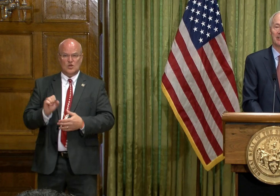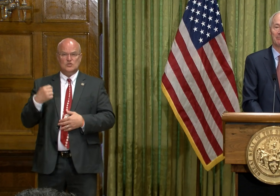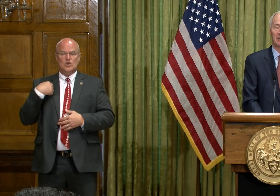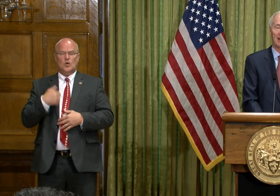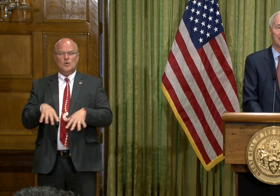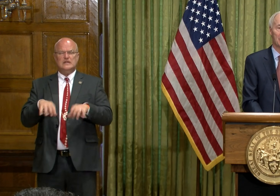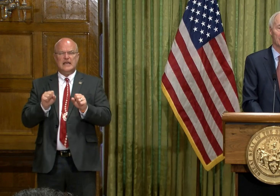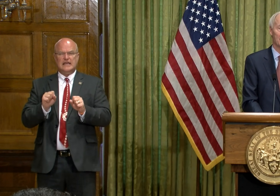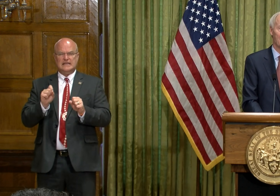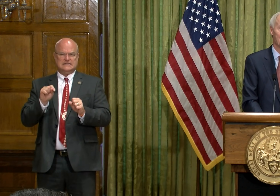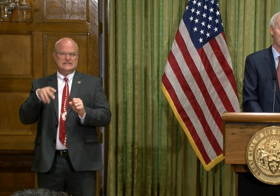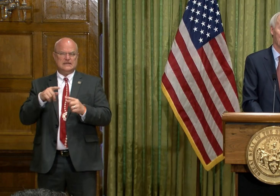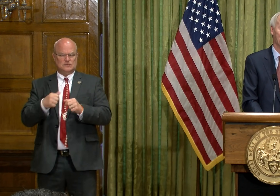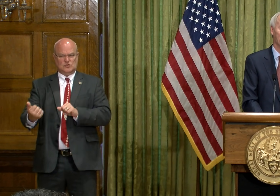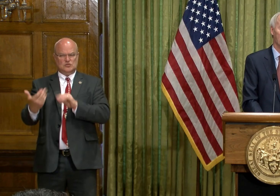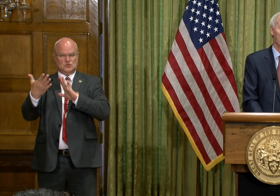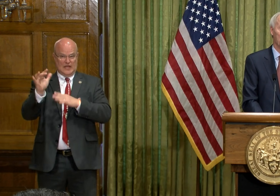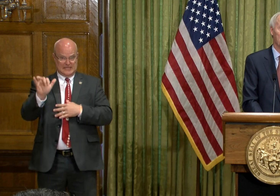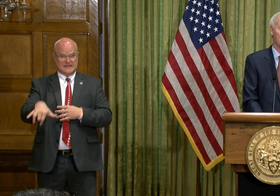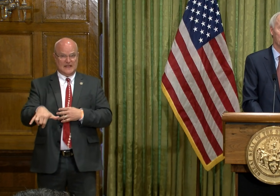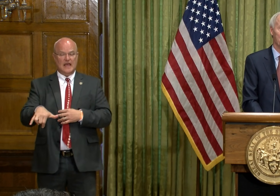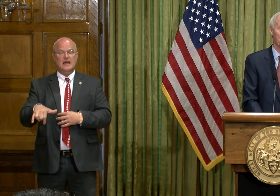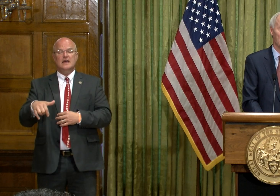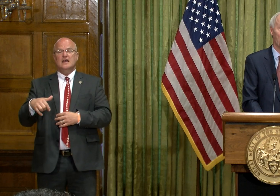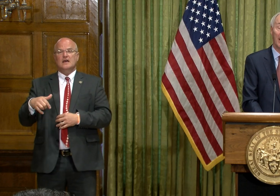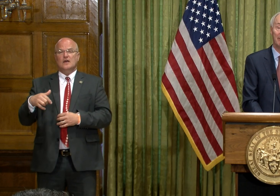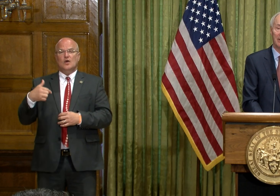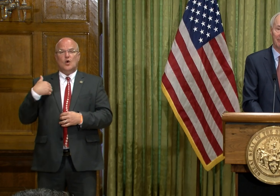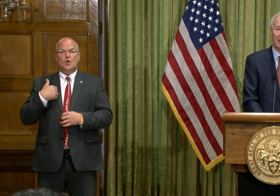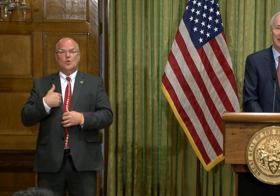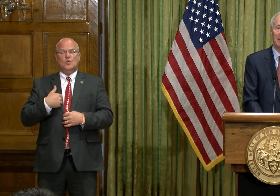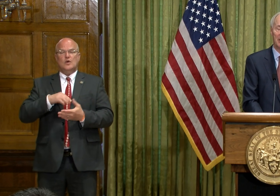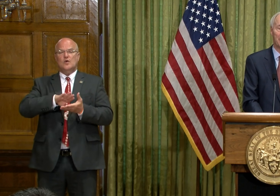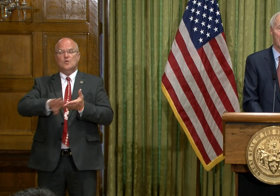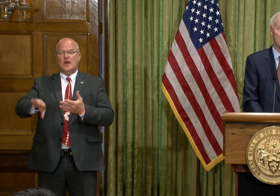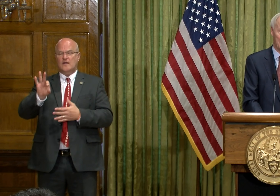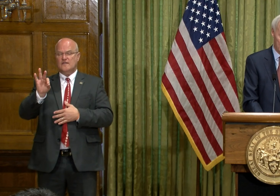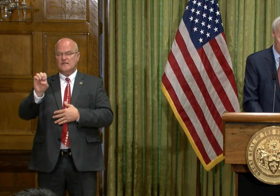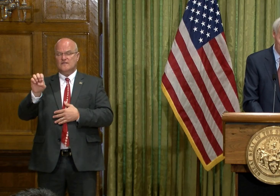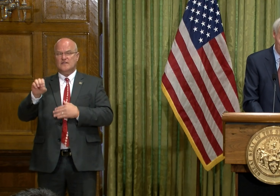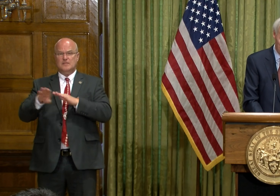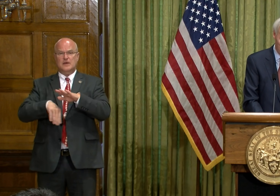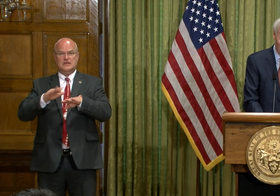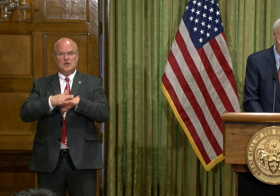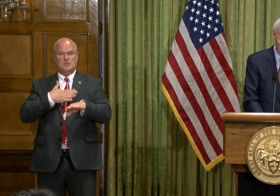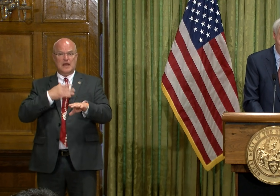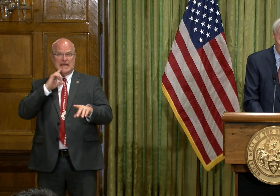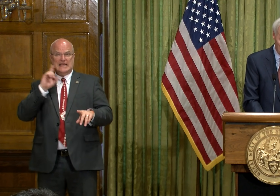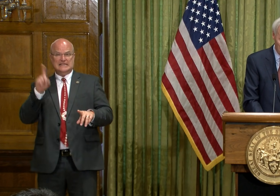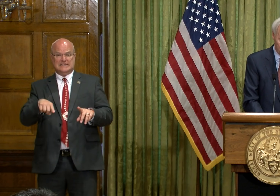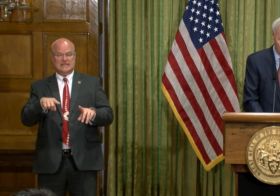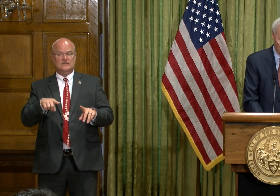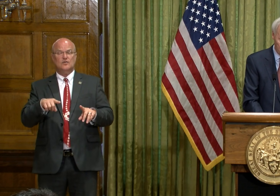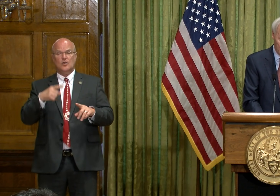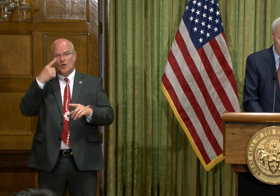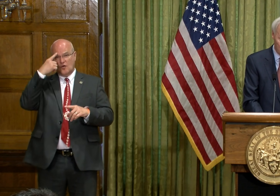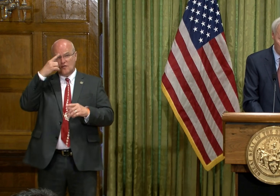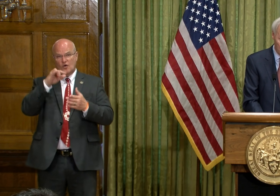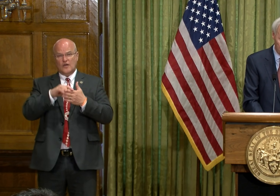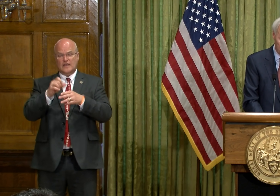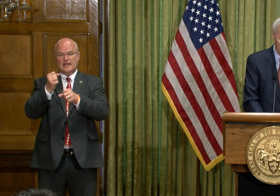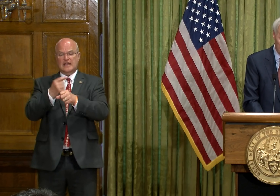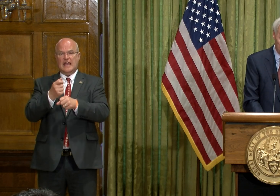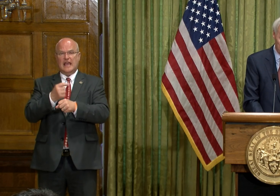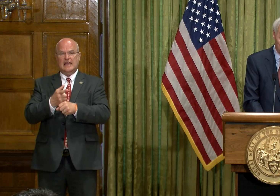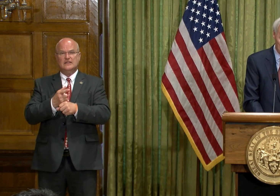we're taking some steps to address that. We are waiving the fee based upon my executive order for the